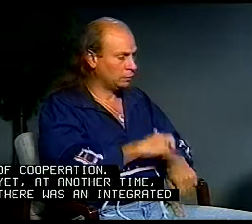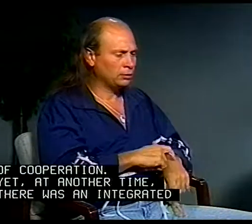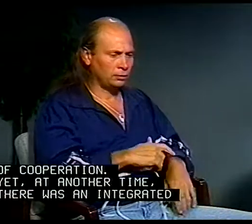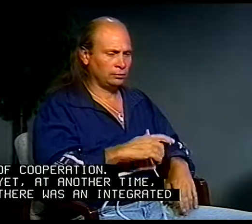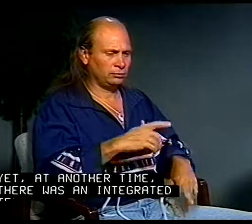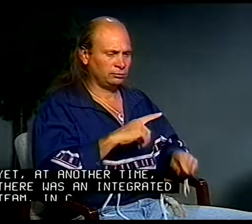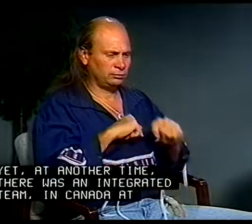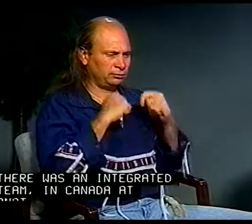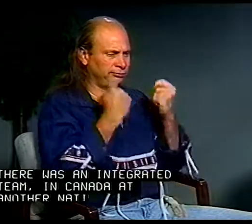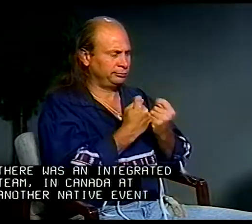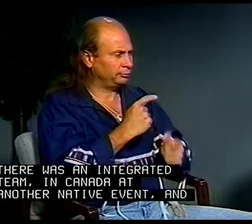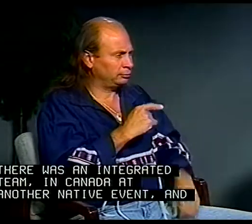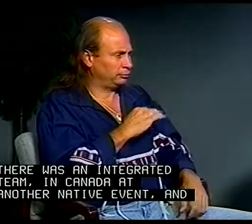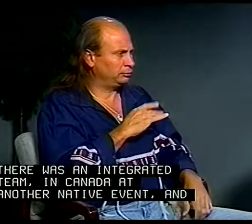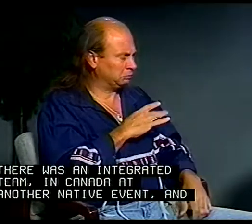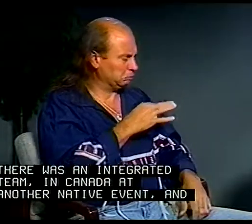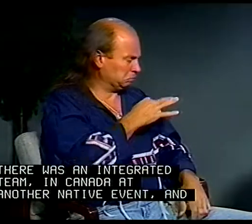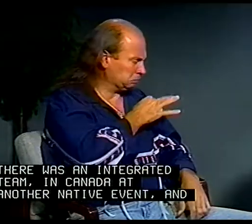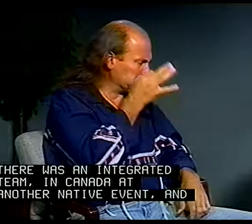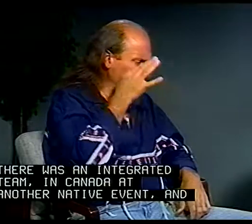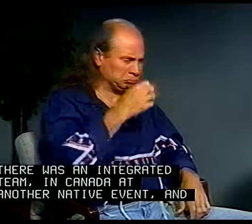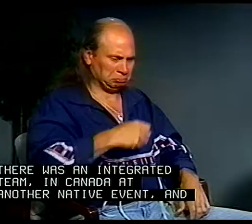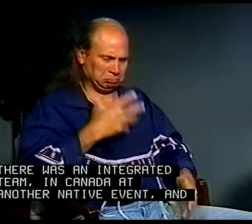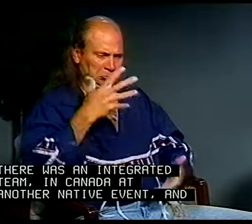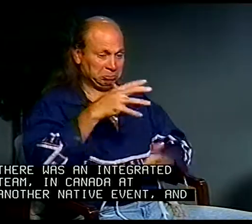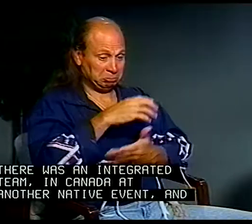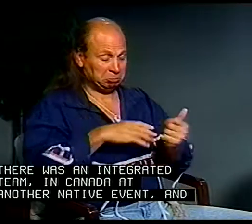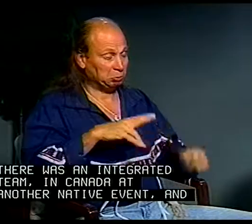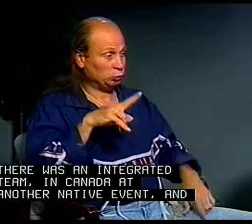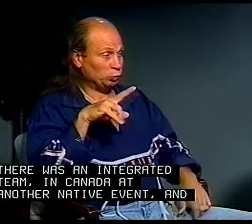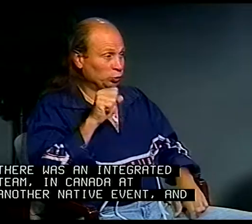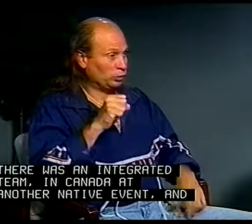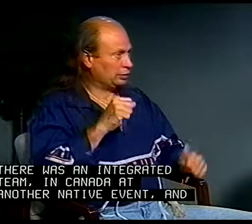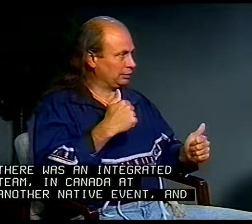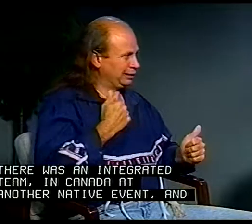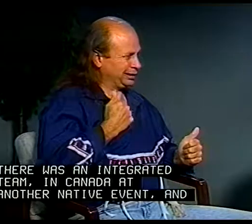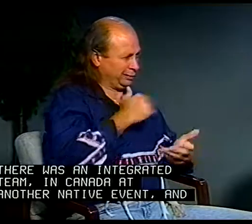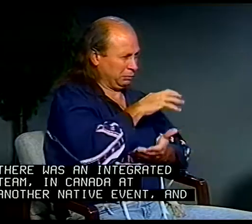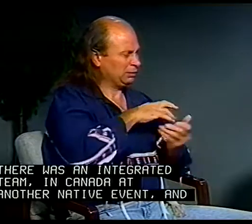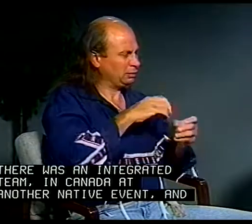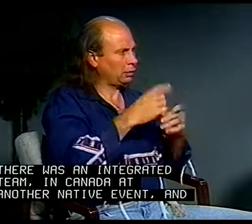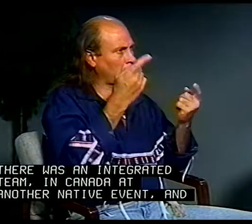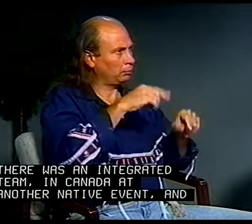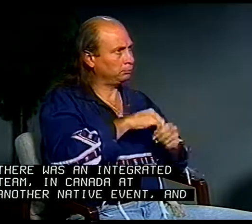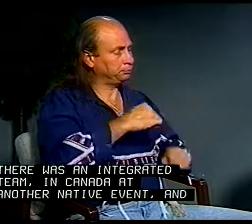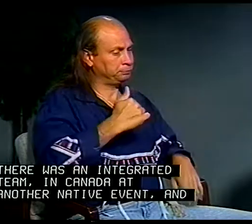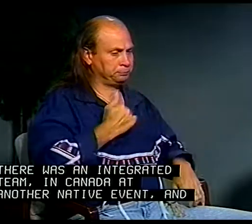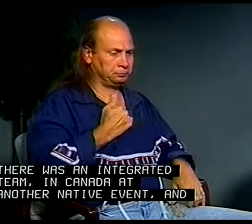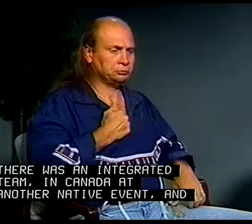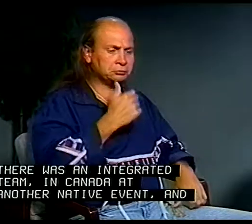yet, at another time, there was an integrated team in Canada